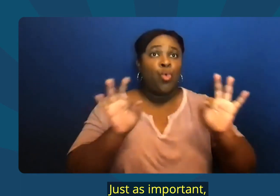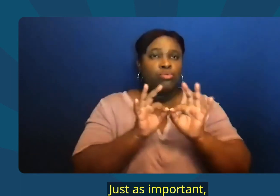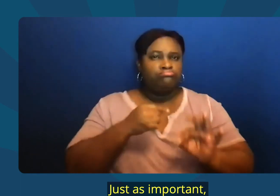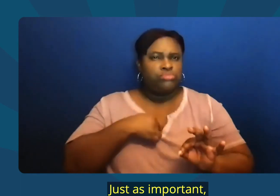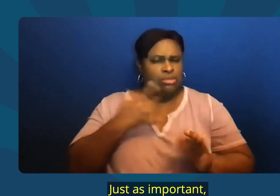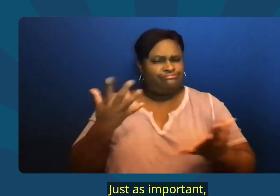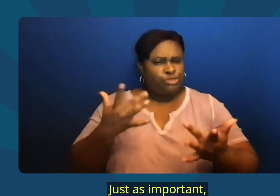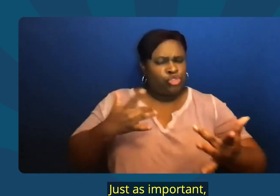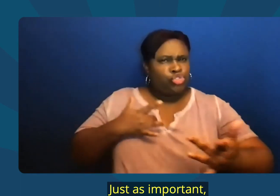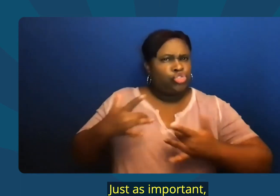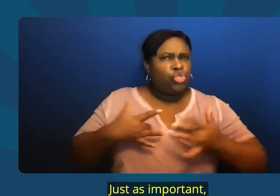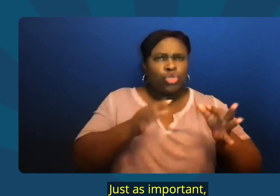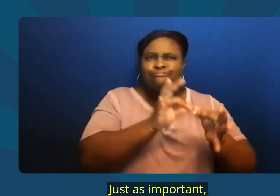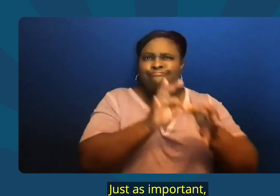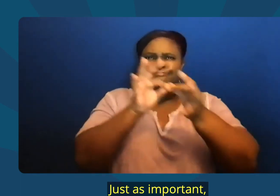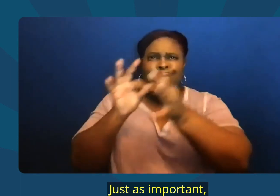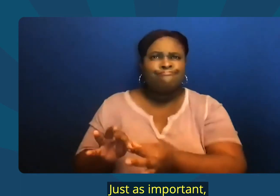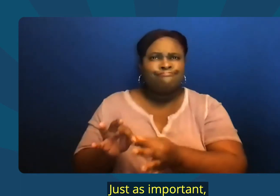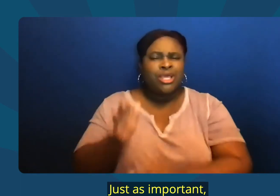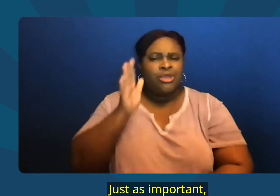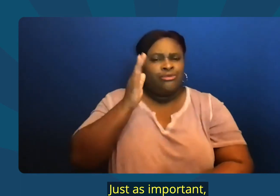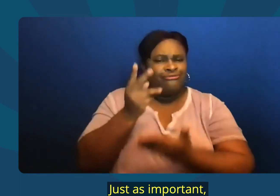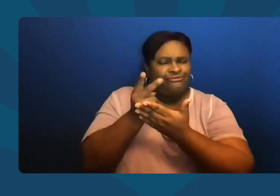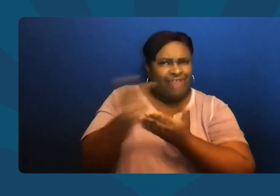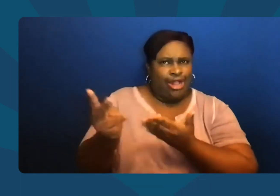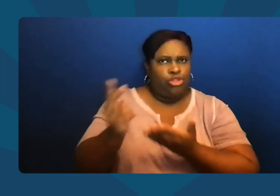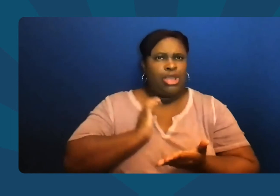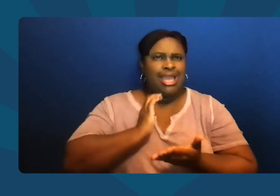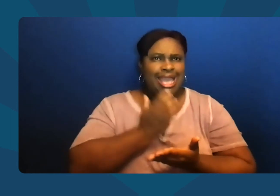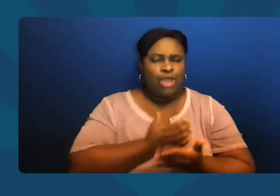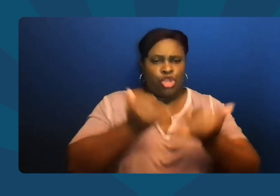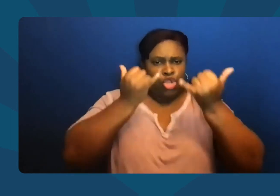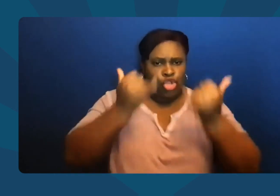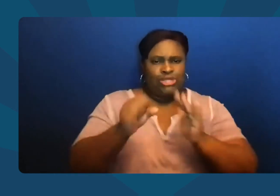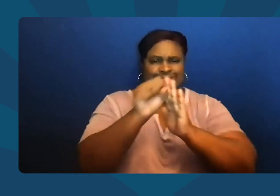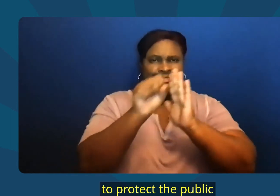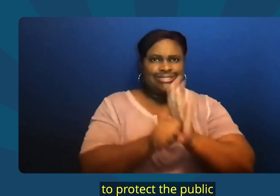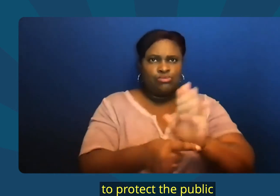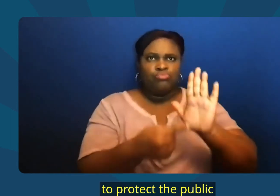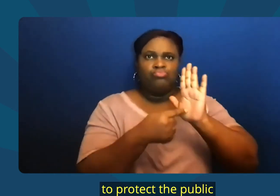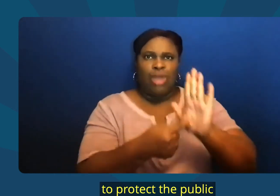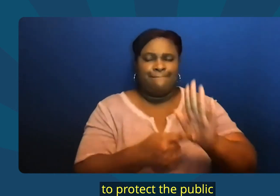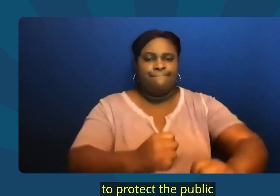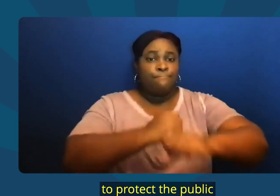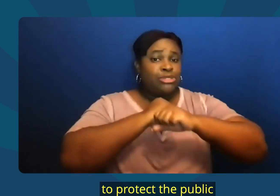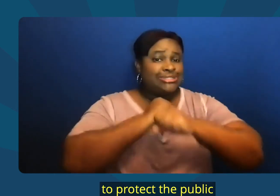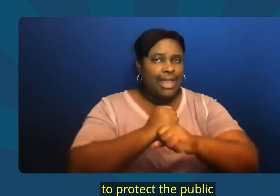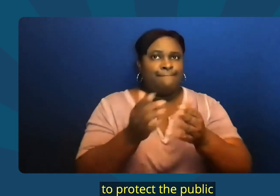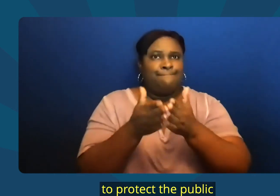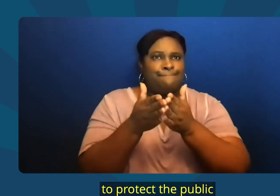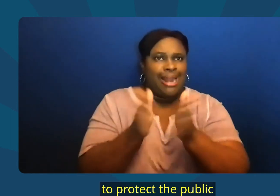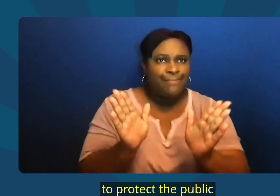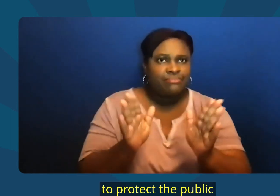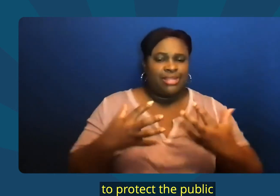Just as important, I am concerned about the failure of our current state representatives to protect the public